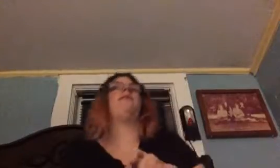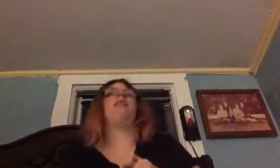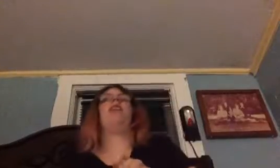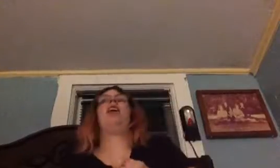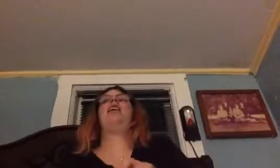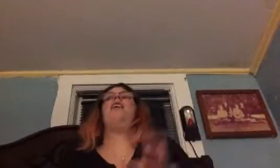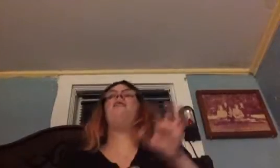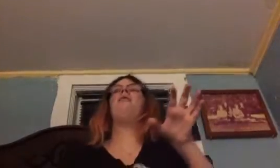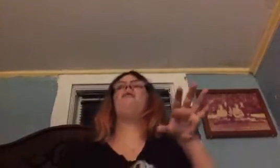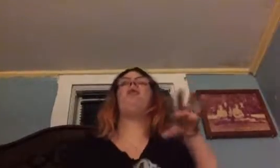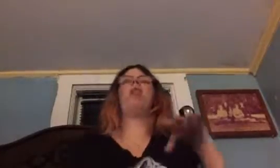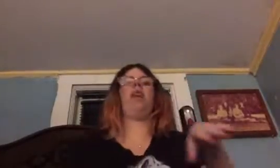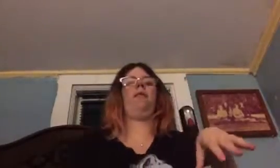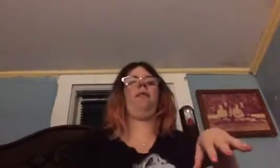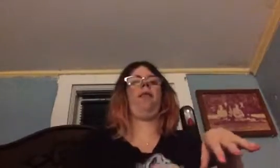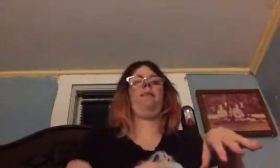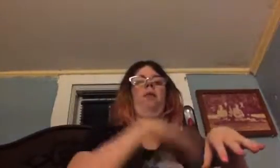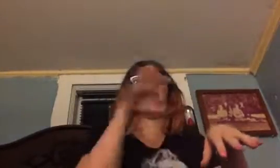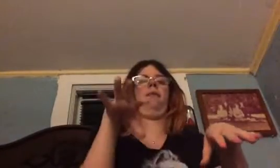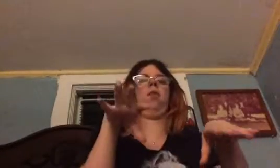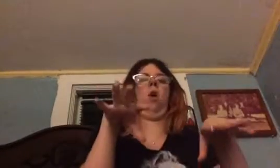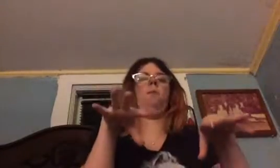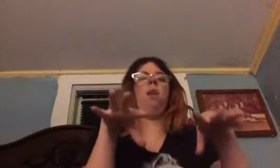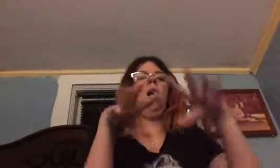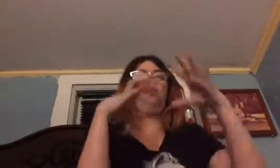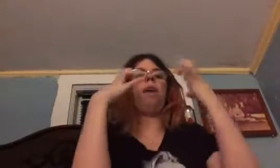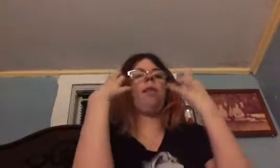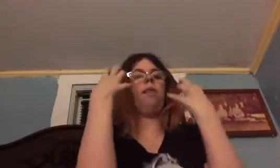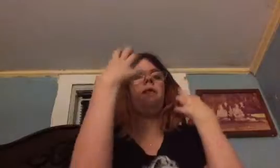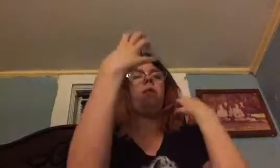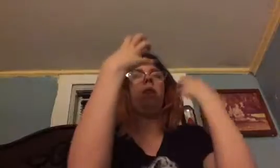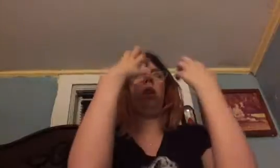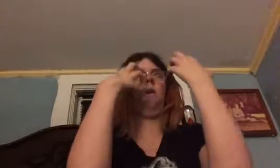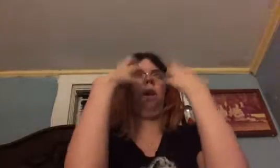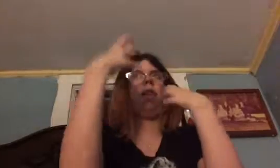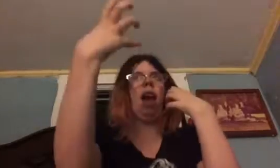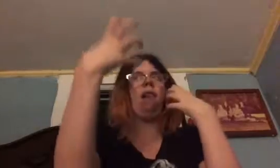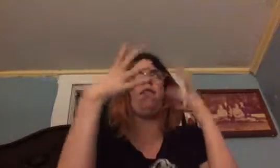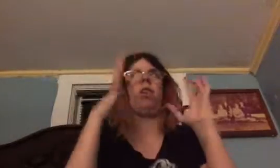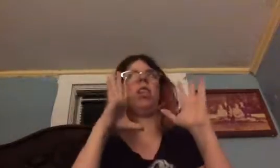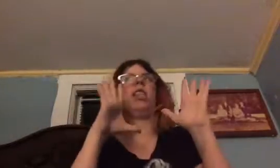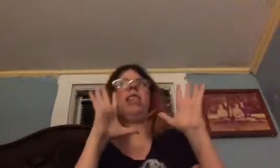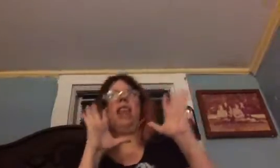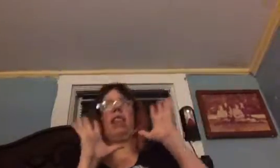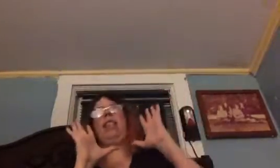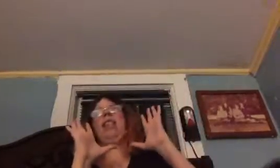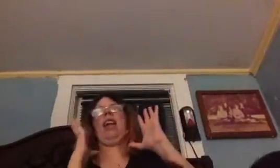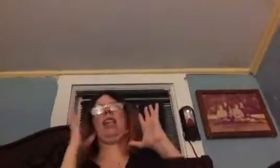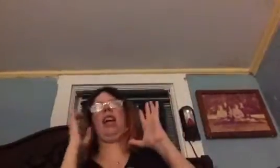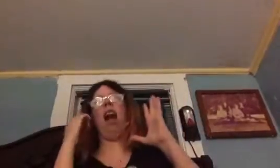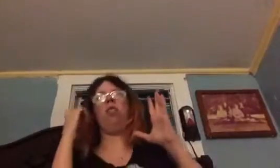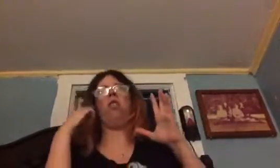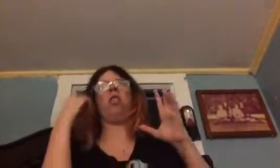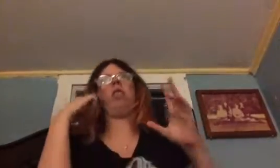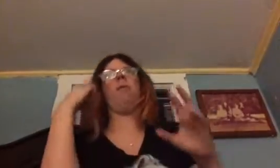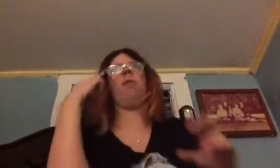different. Like, if you ever watch That So Raven and then watch Raven's Home, look at the difference when they go in and out of visions. It's like the colors and the special